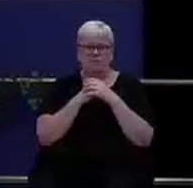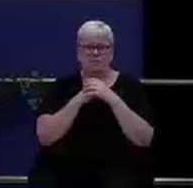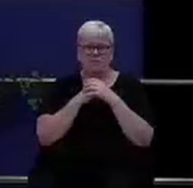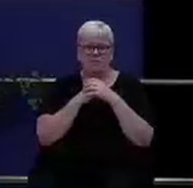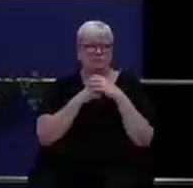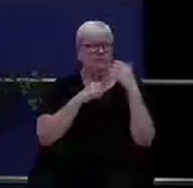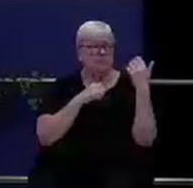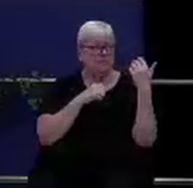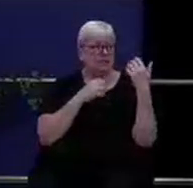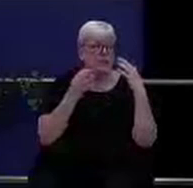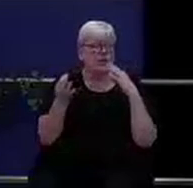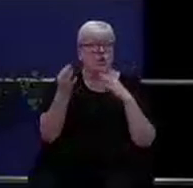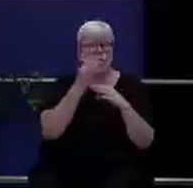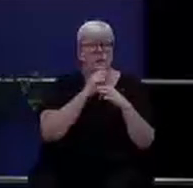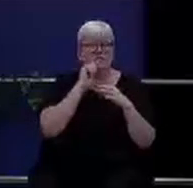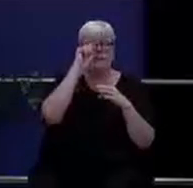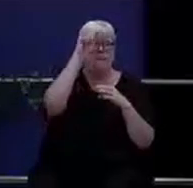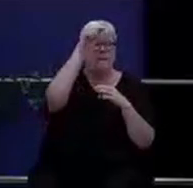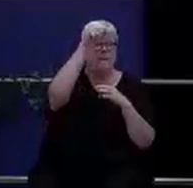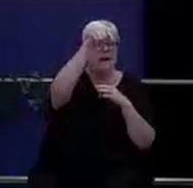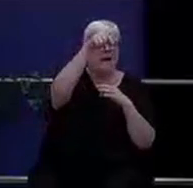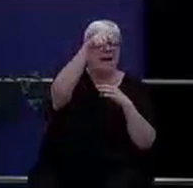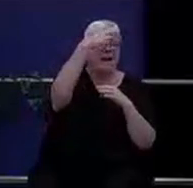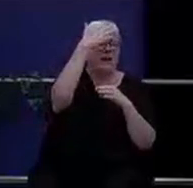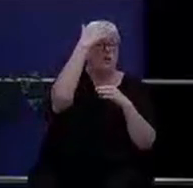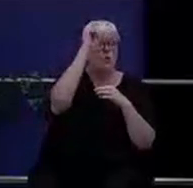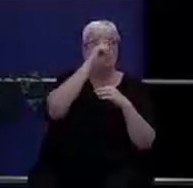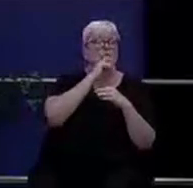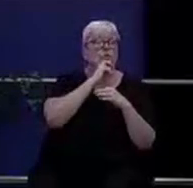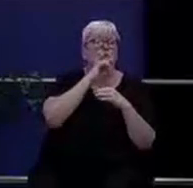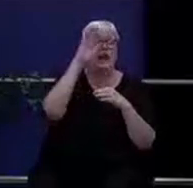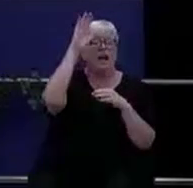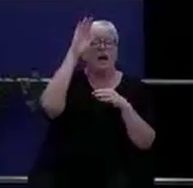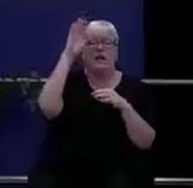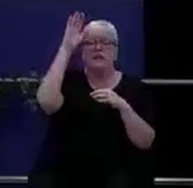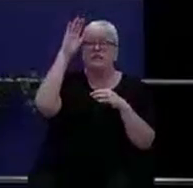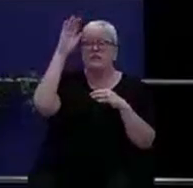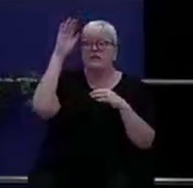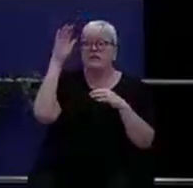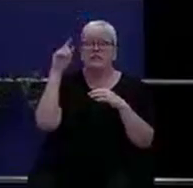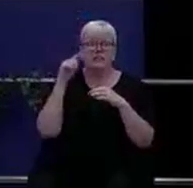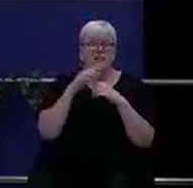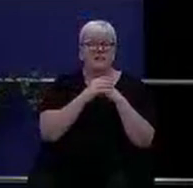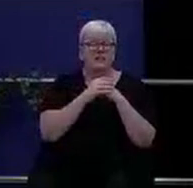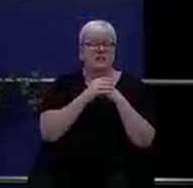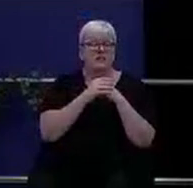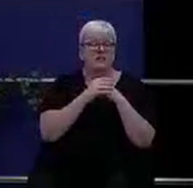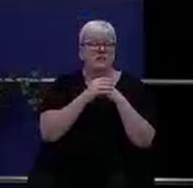There was a question in the back over there, but I didn't see which hand it was, but I did see a hand towards the back.